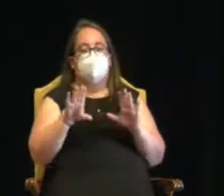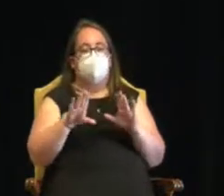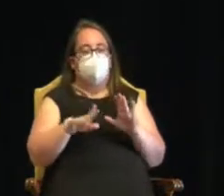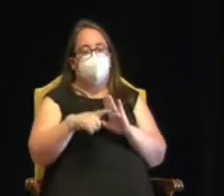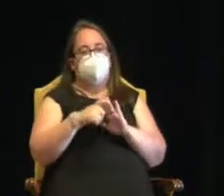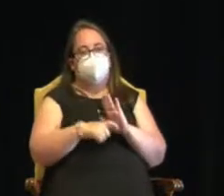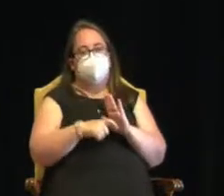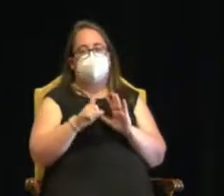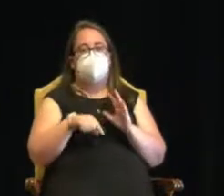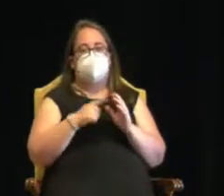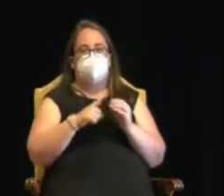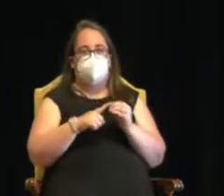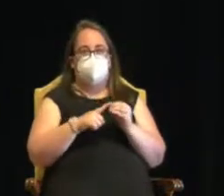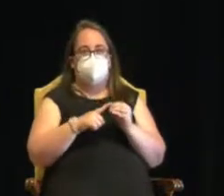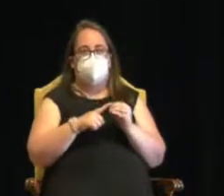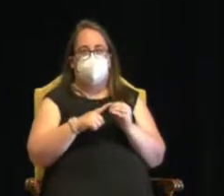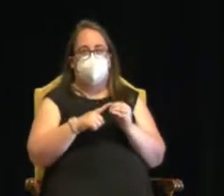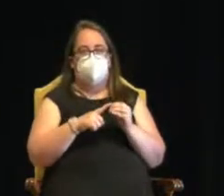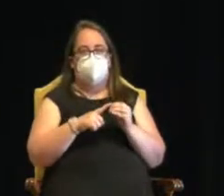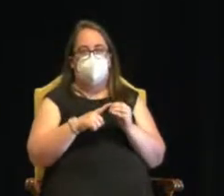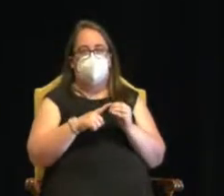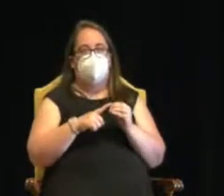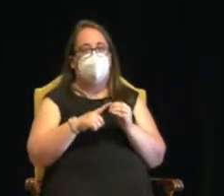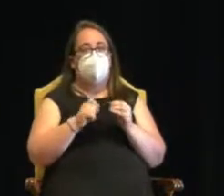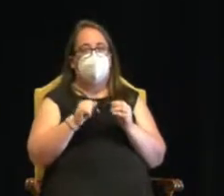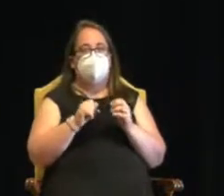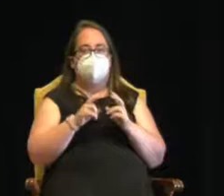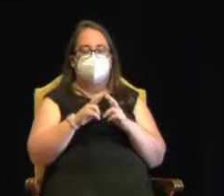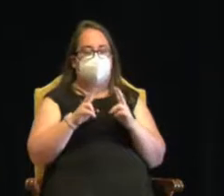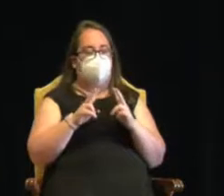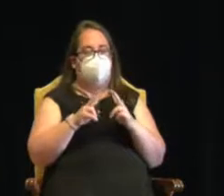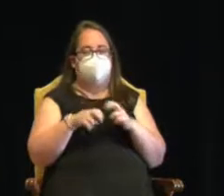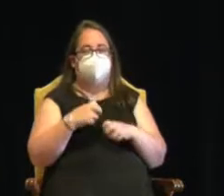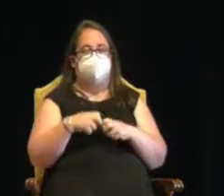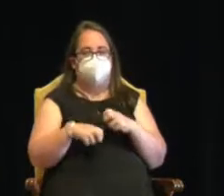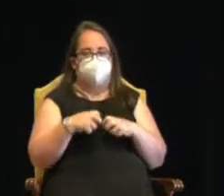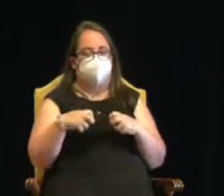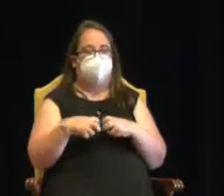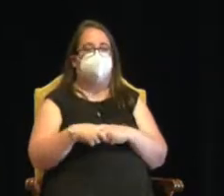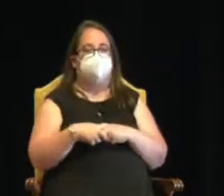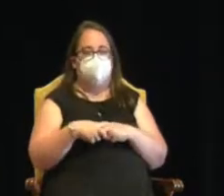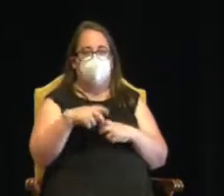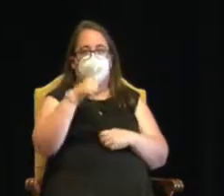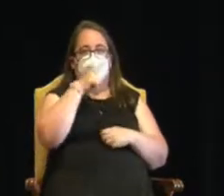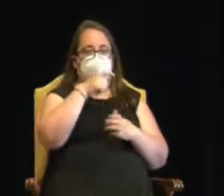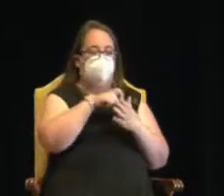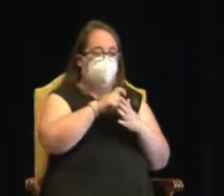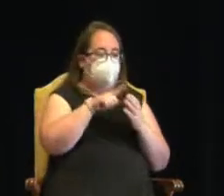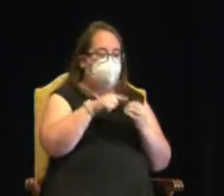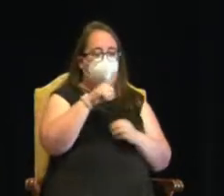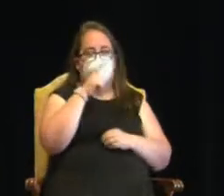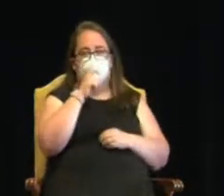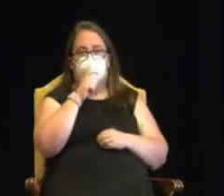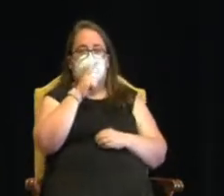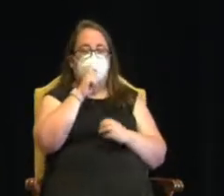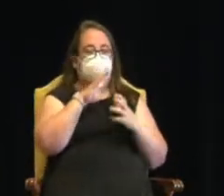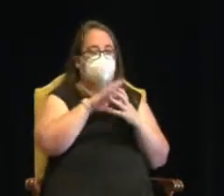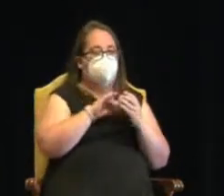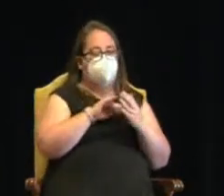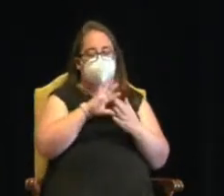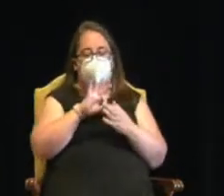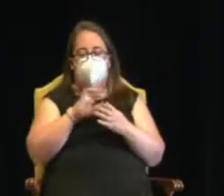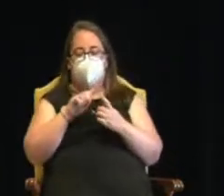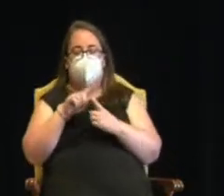he wrote about this very knotty problem of who gets to write about whom, whose stories belong to whom. And this is